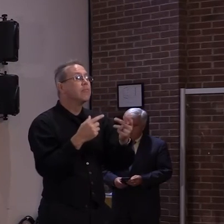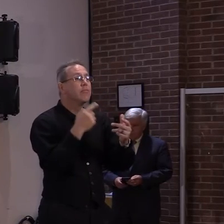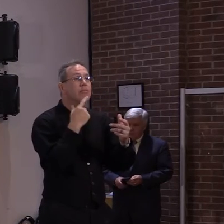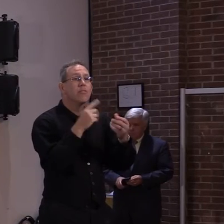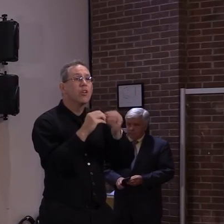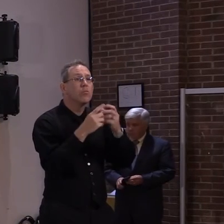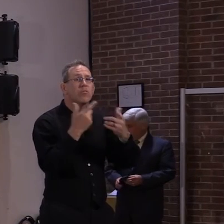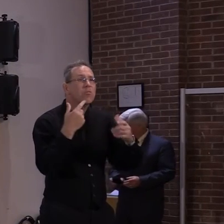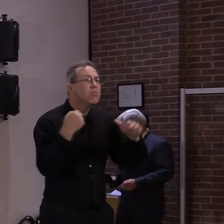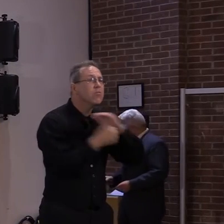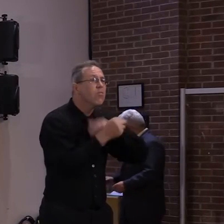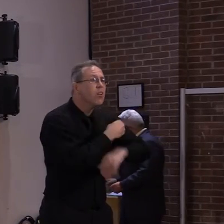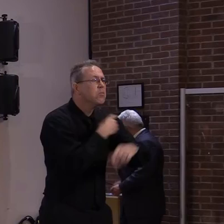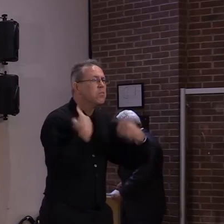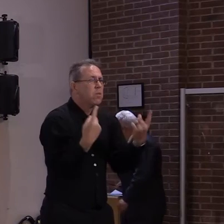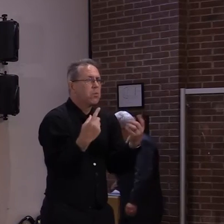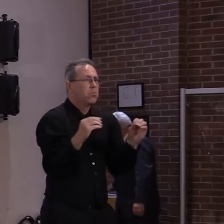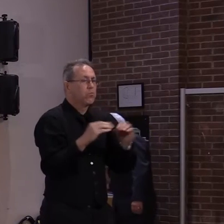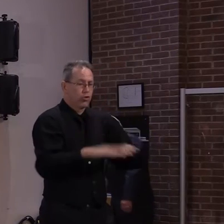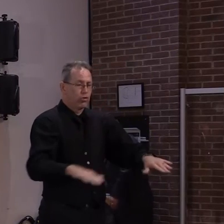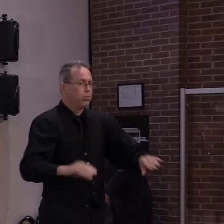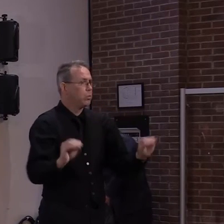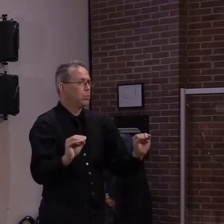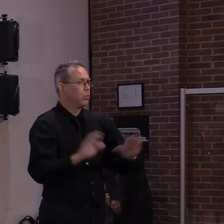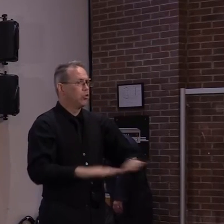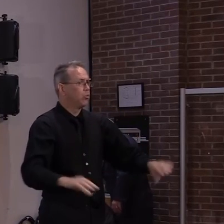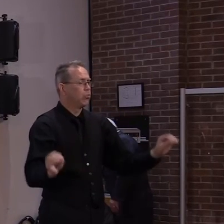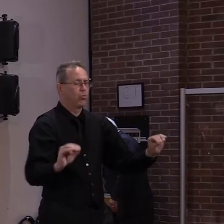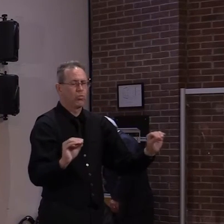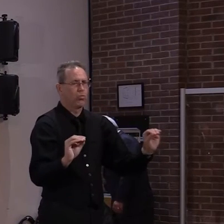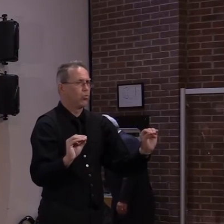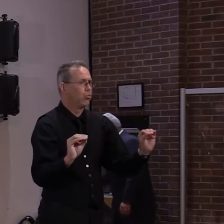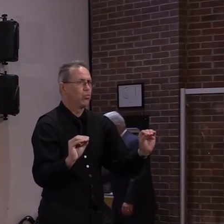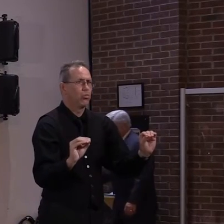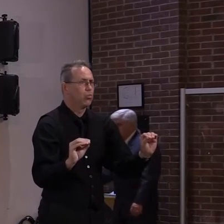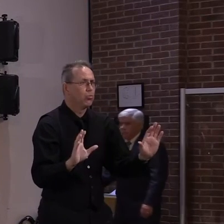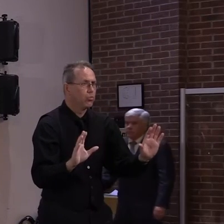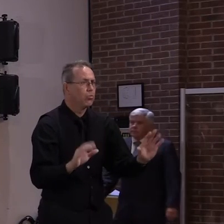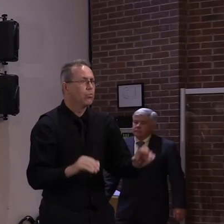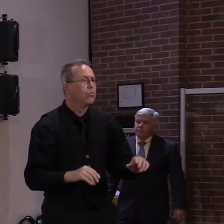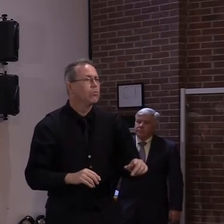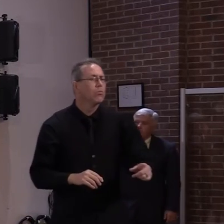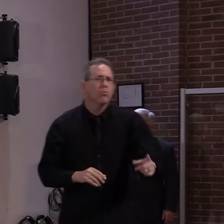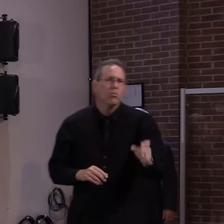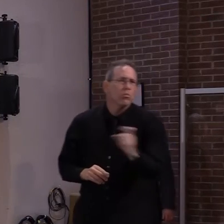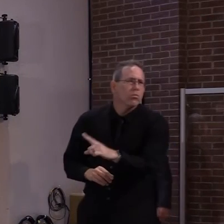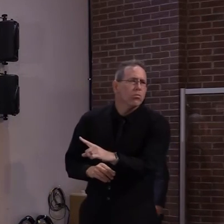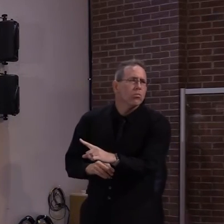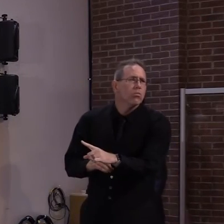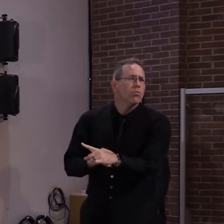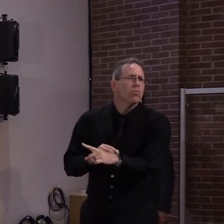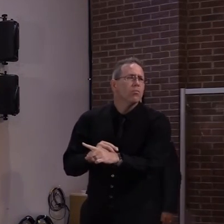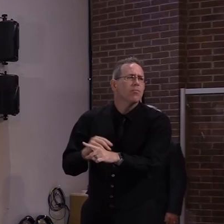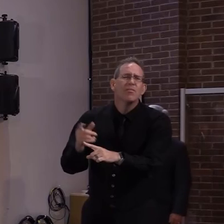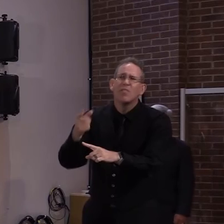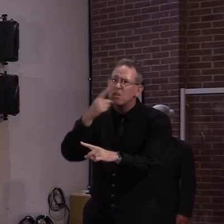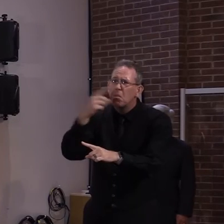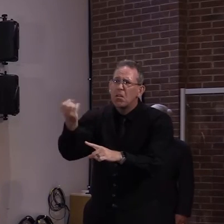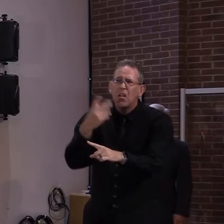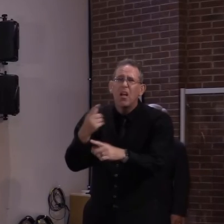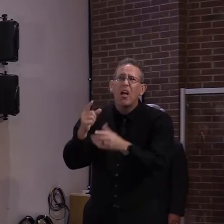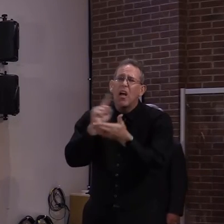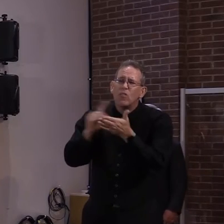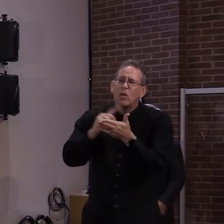Is that something that the department would be able to report more frequently than in the every other week data summary?